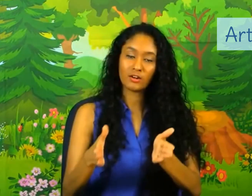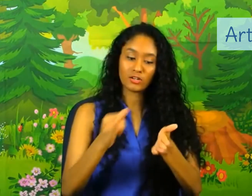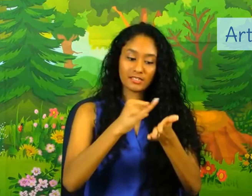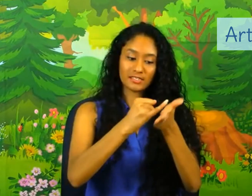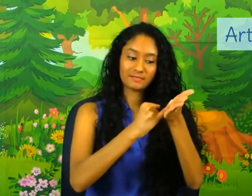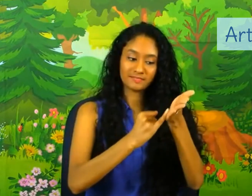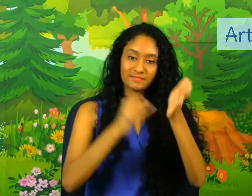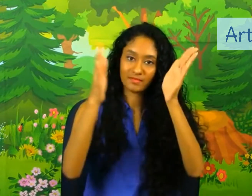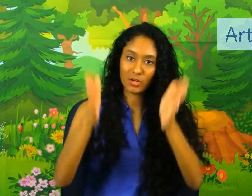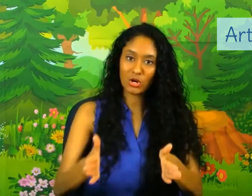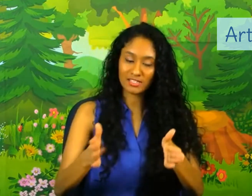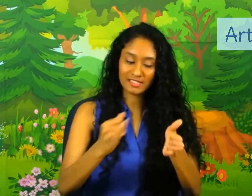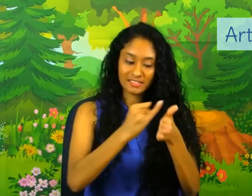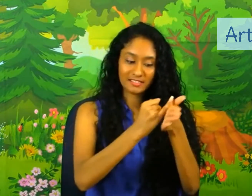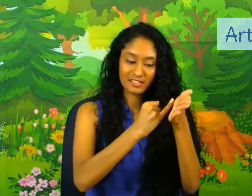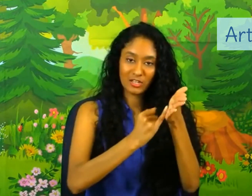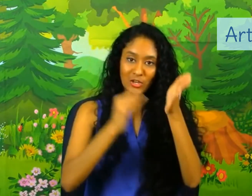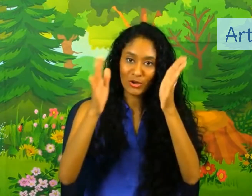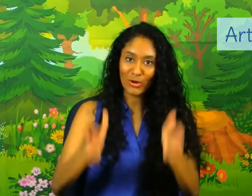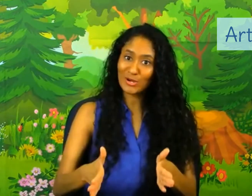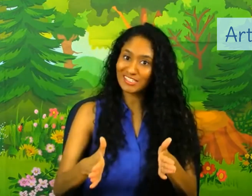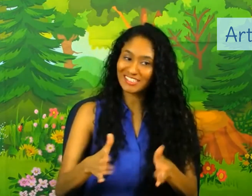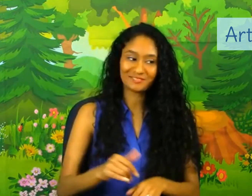artist. Artist. Artist.